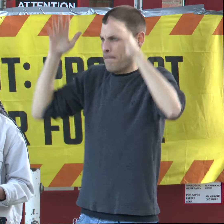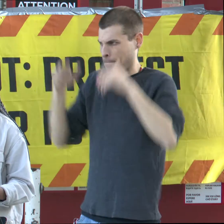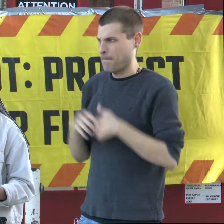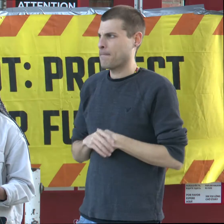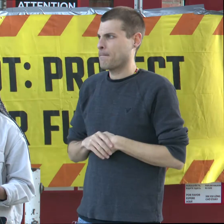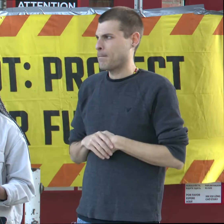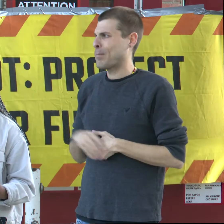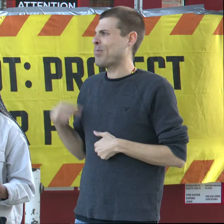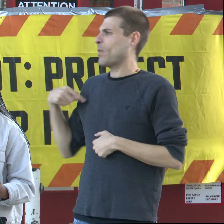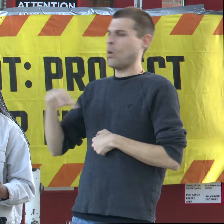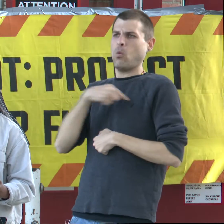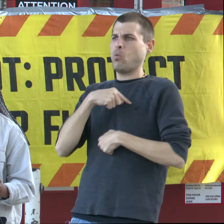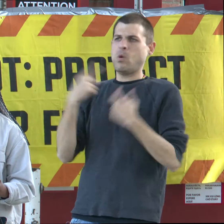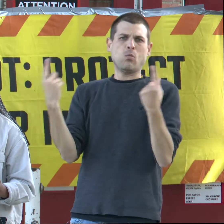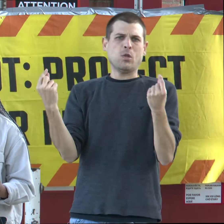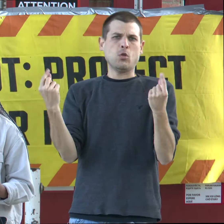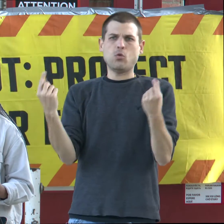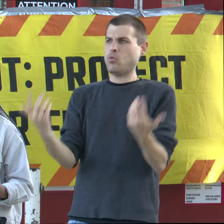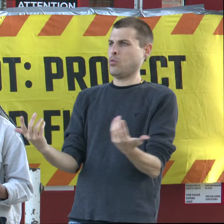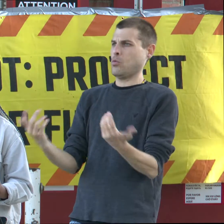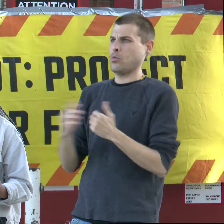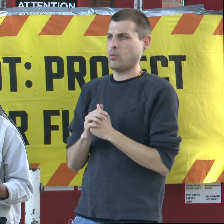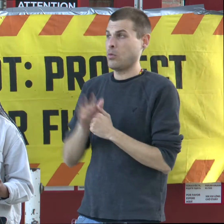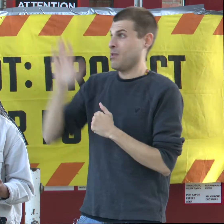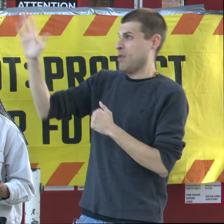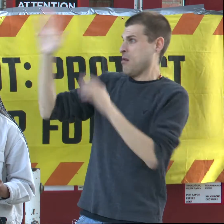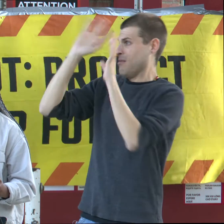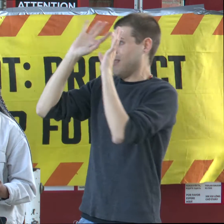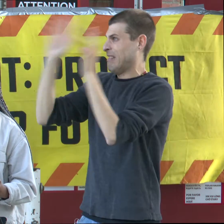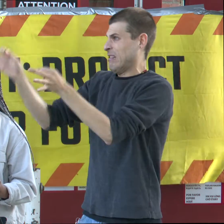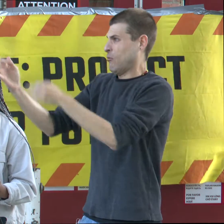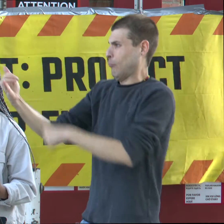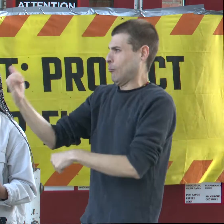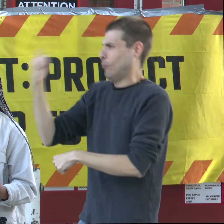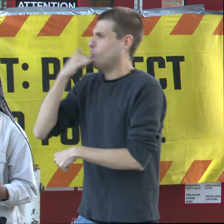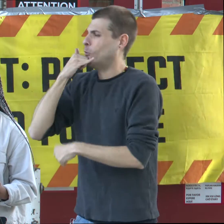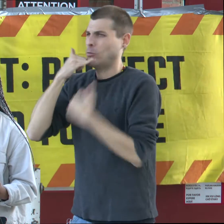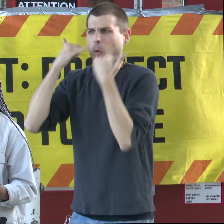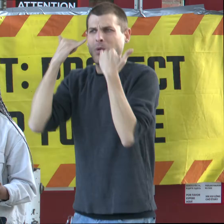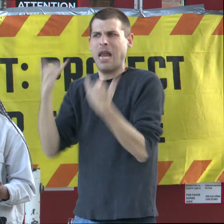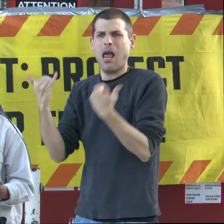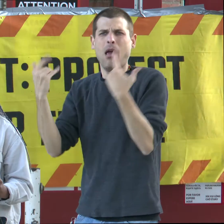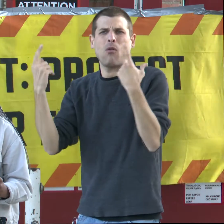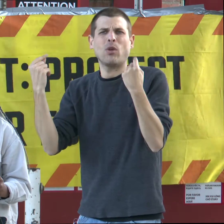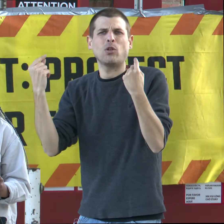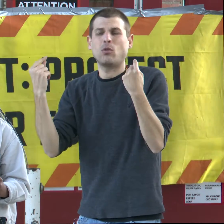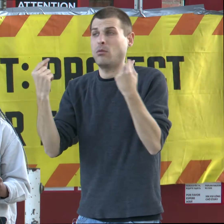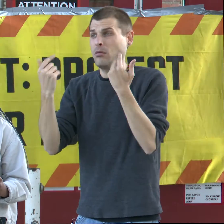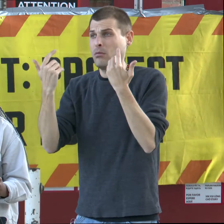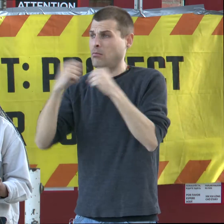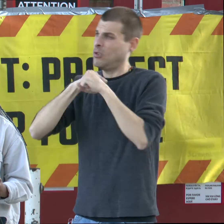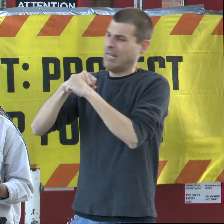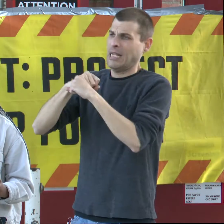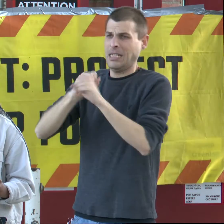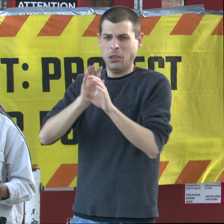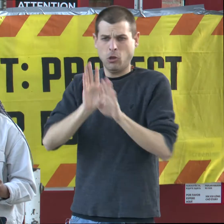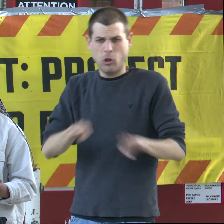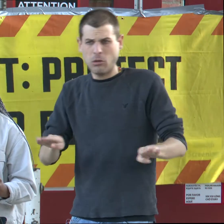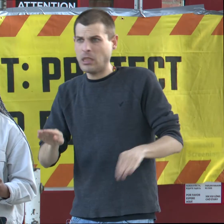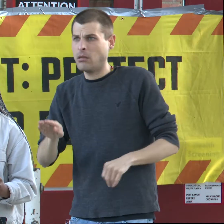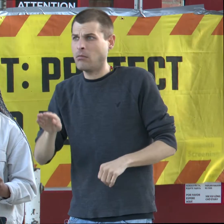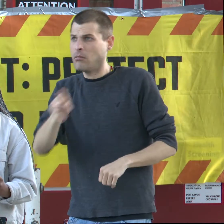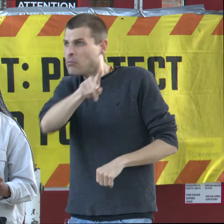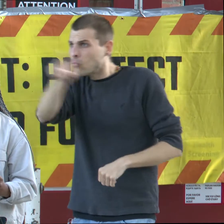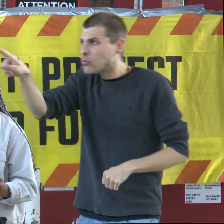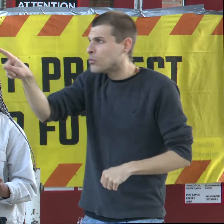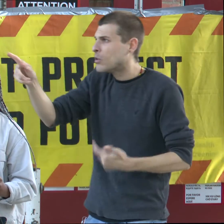So what can we do to prevent the wrong decision from being made to these innocent kids, to you, to I, and to all those that come